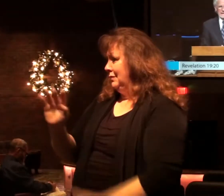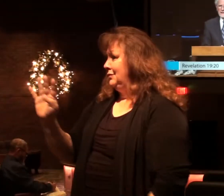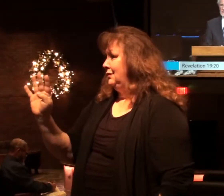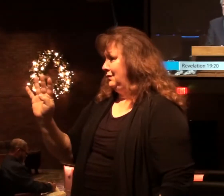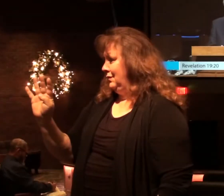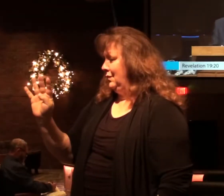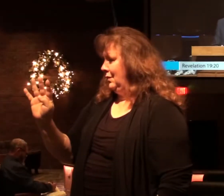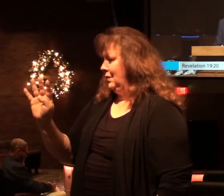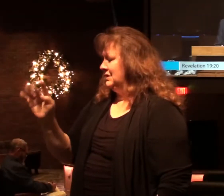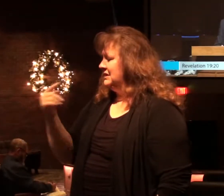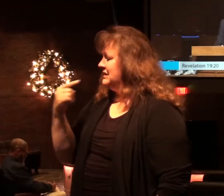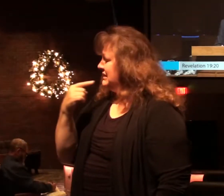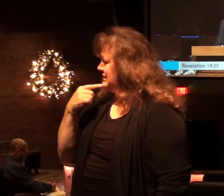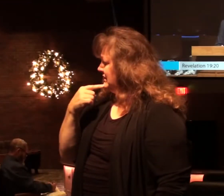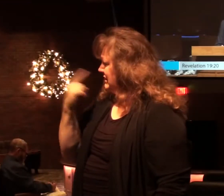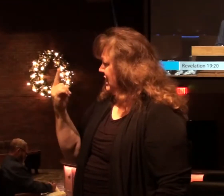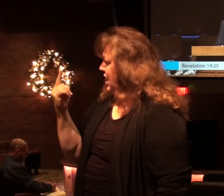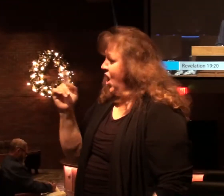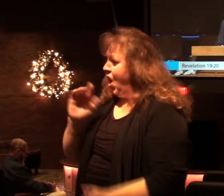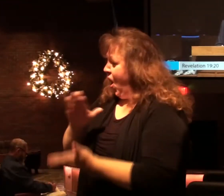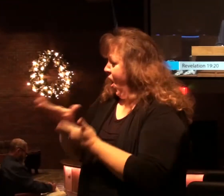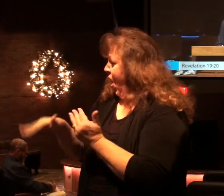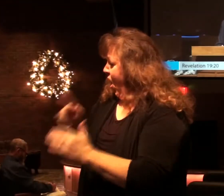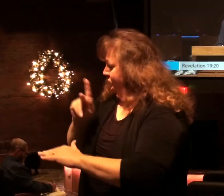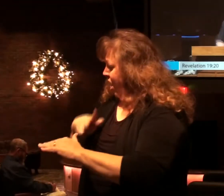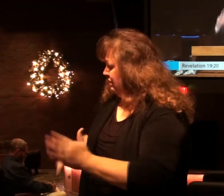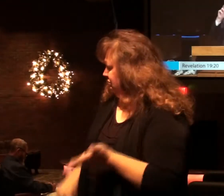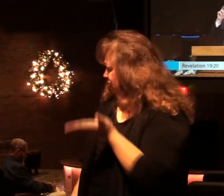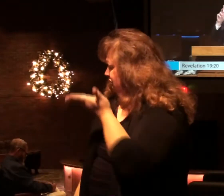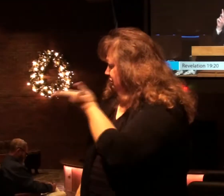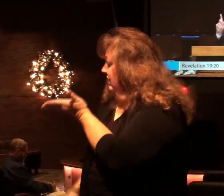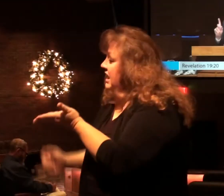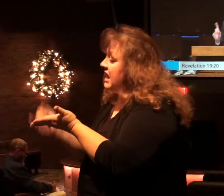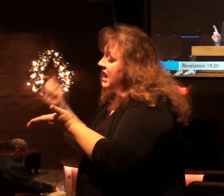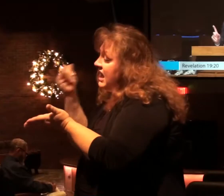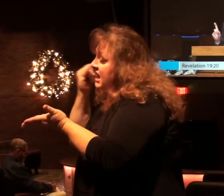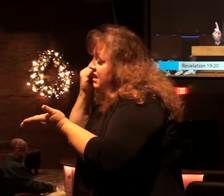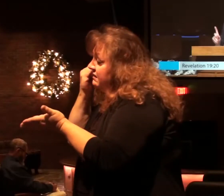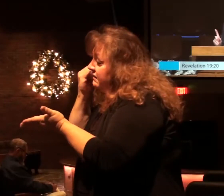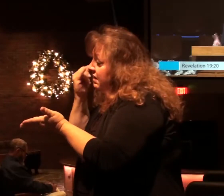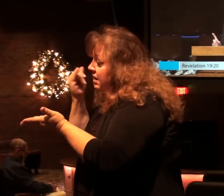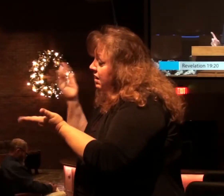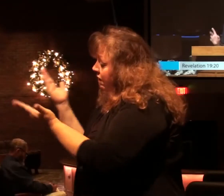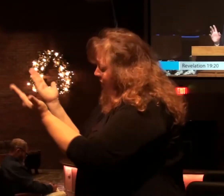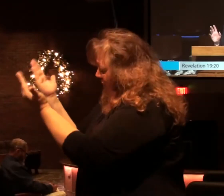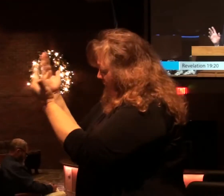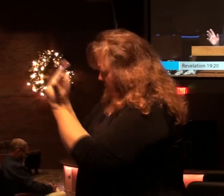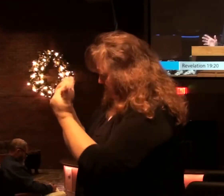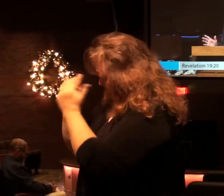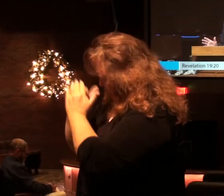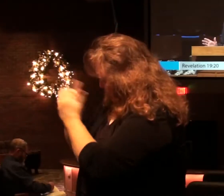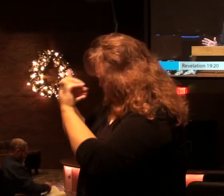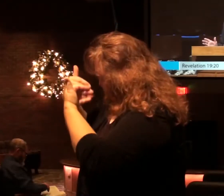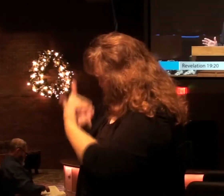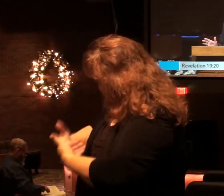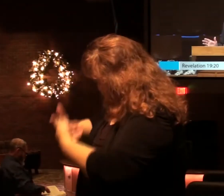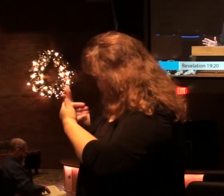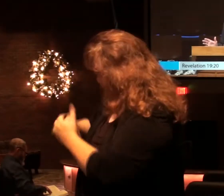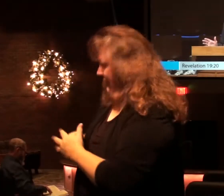And he said to Christ, I'll give you all the kingdoms of the world if you'll fall down and worship me.